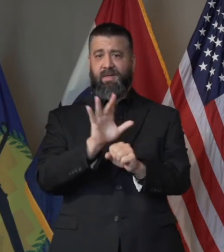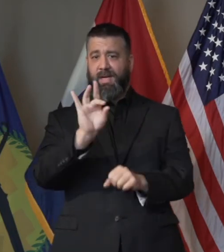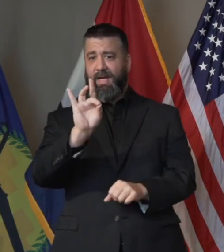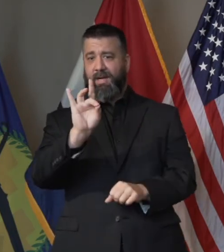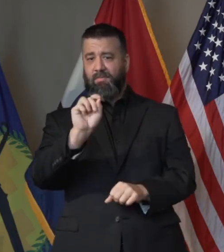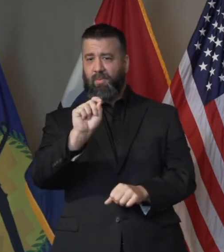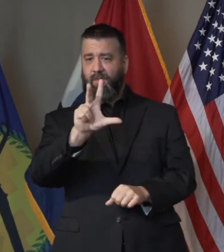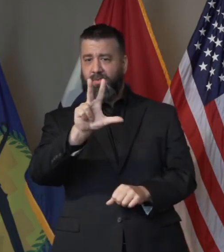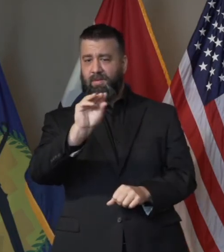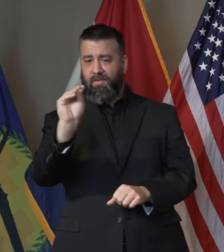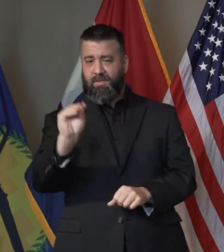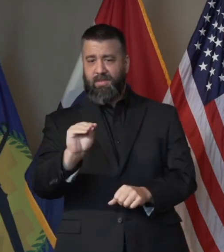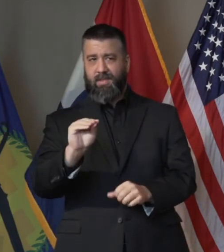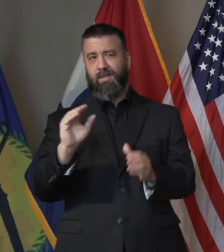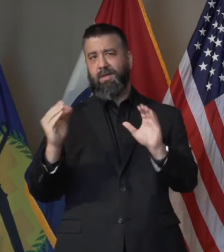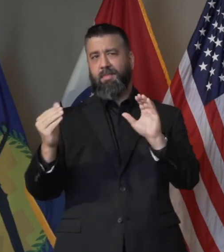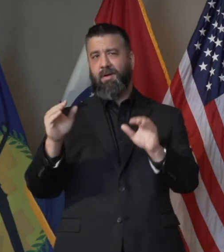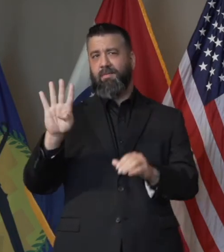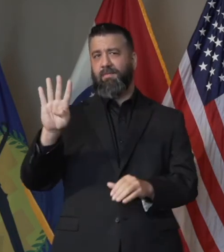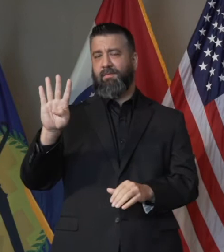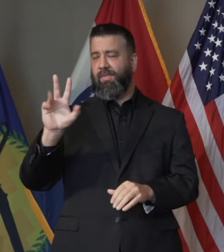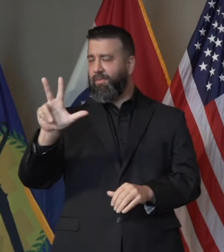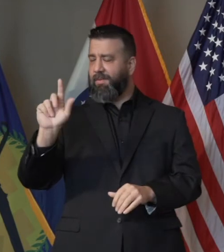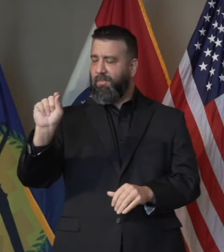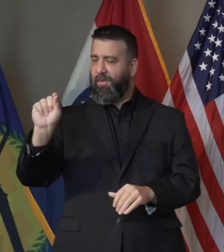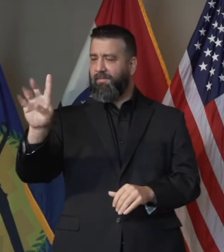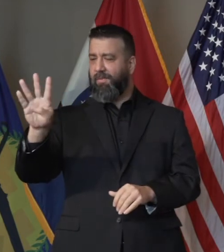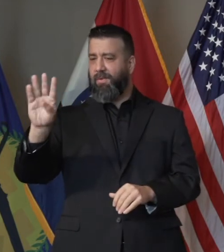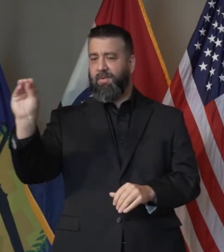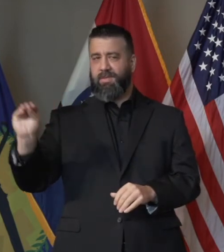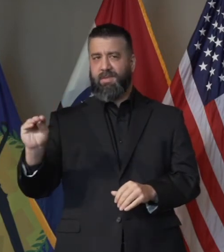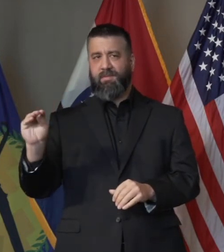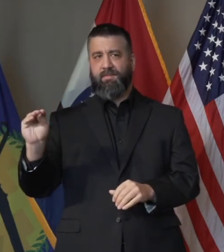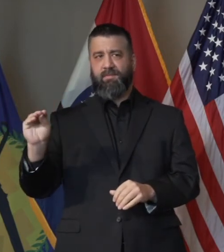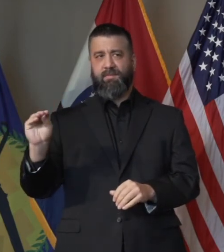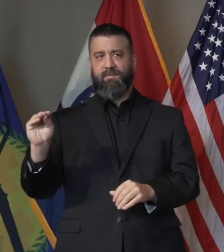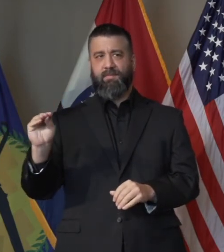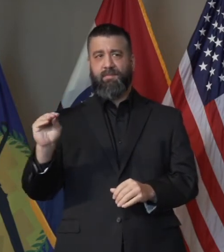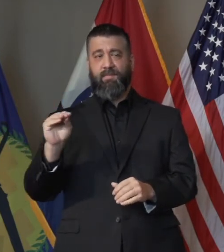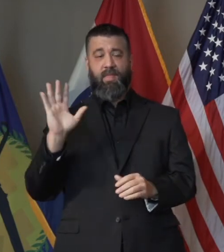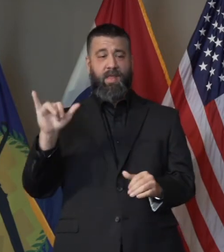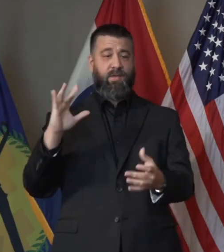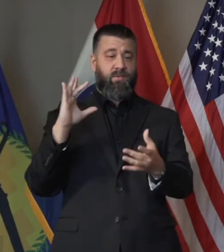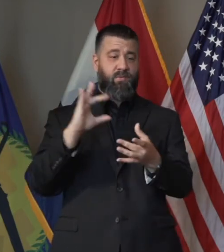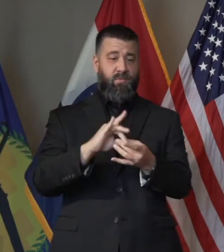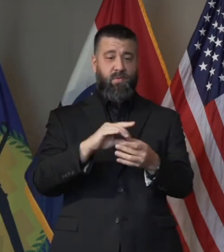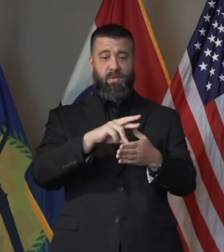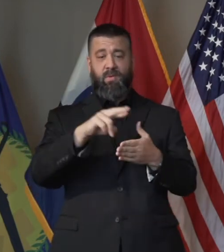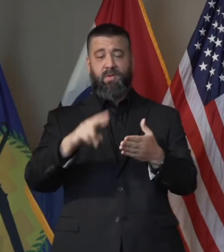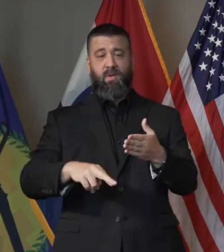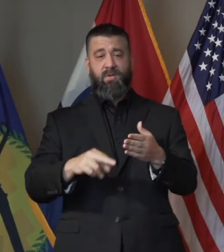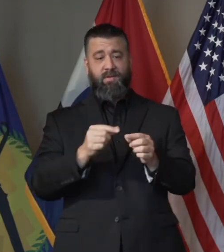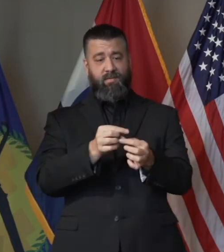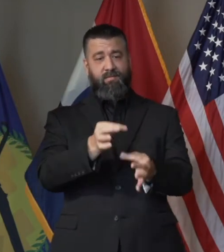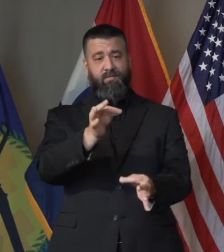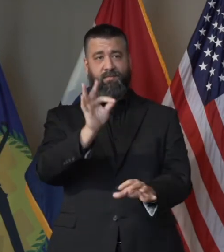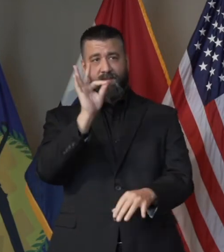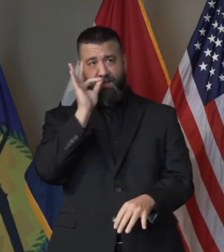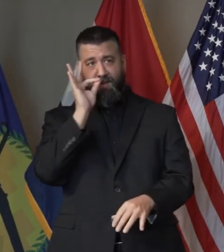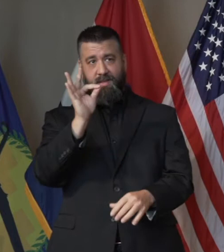8.3% versus 3.4%, based on results of the nasal swab tests and the blood antibody